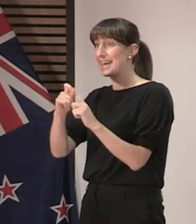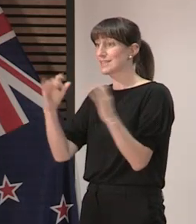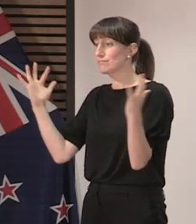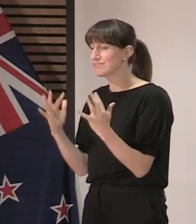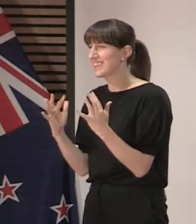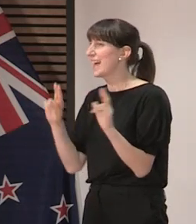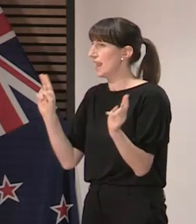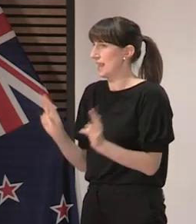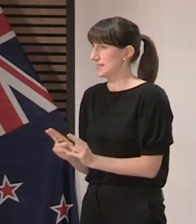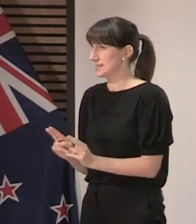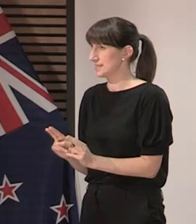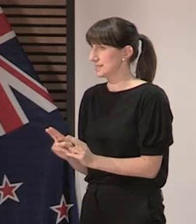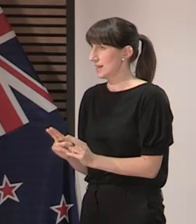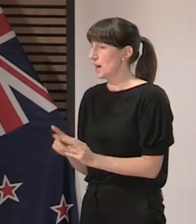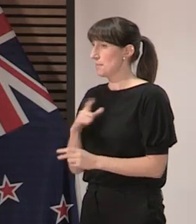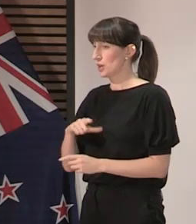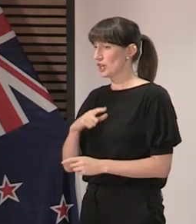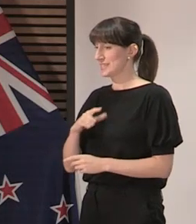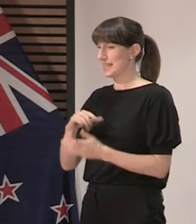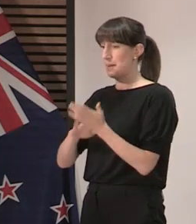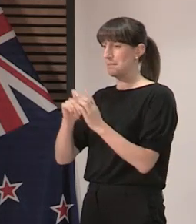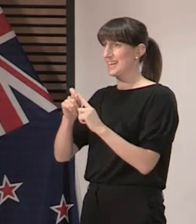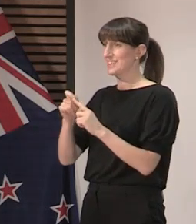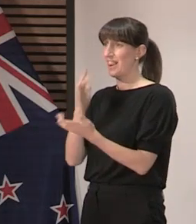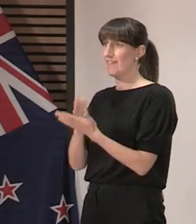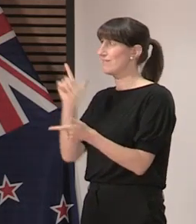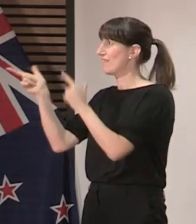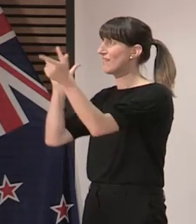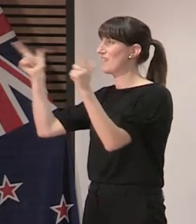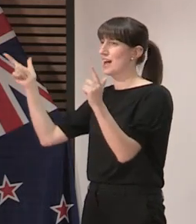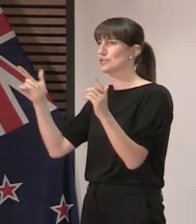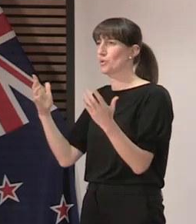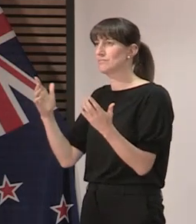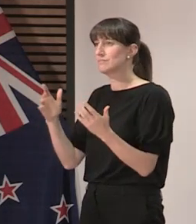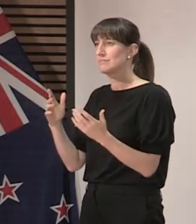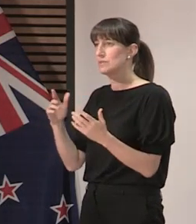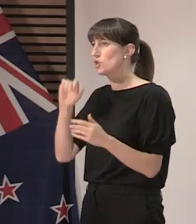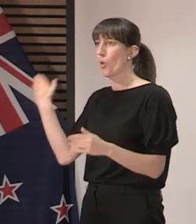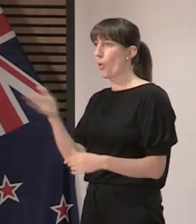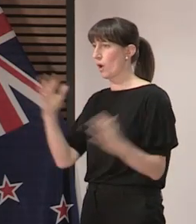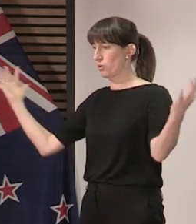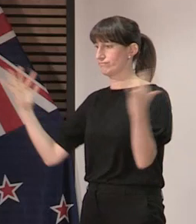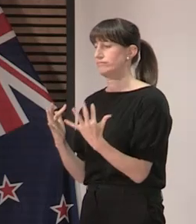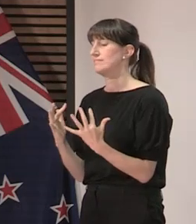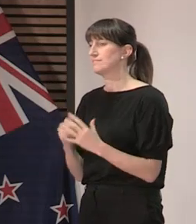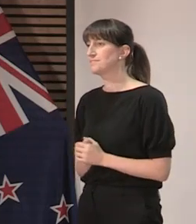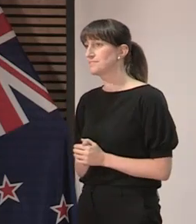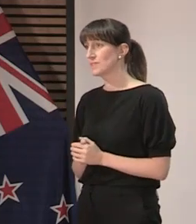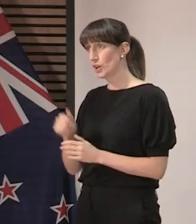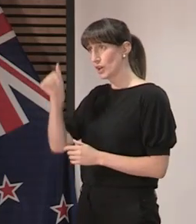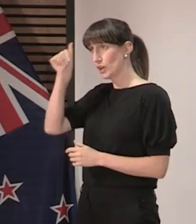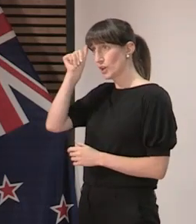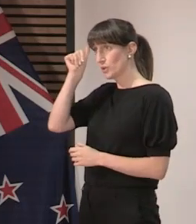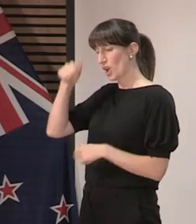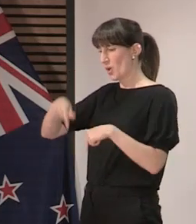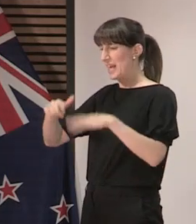of travel that MPs will be undertaking. As you will know, many of the normal facilities in the Parliamentary complex, including the